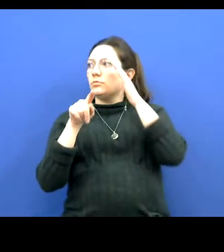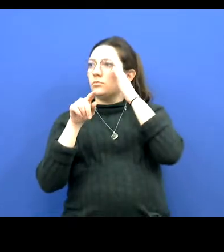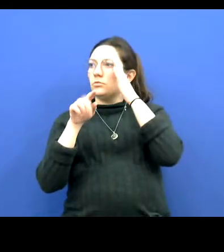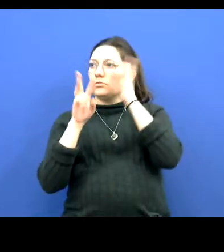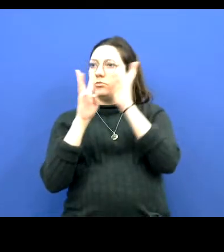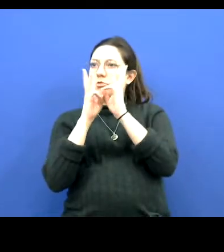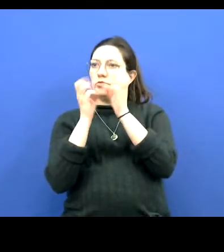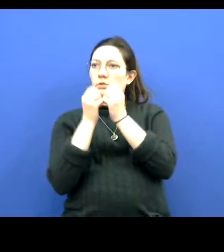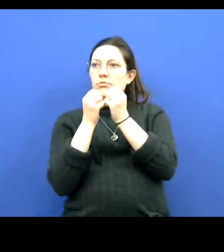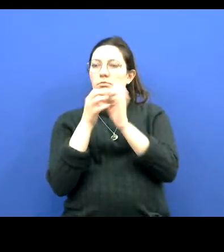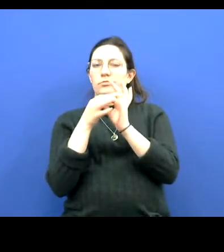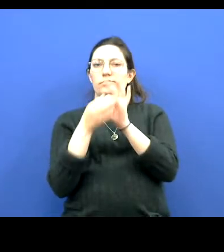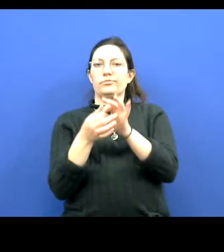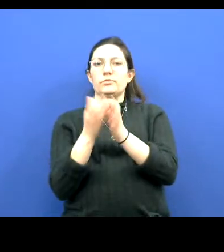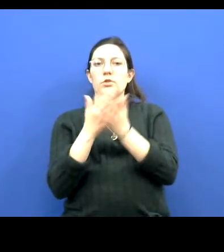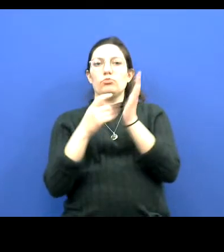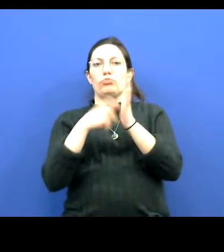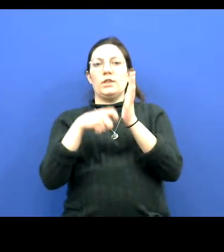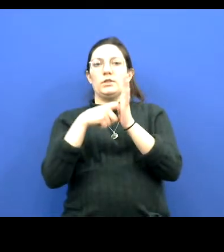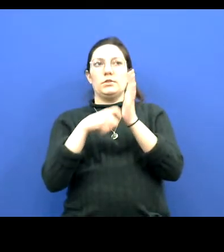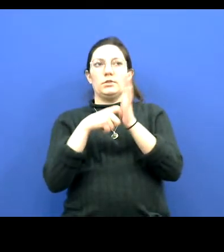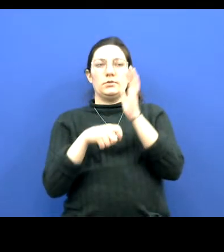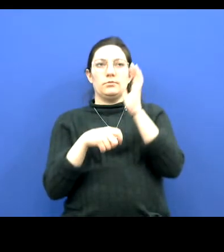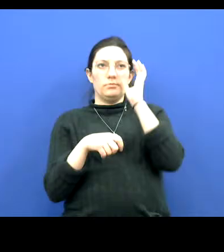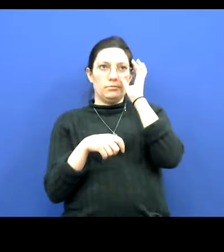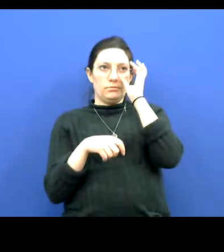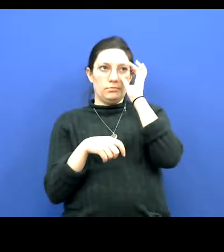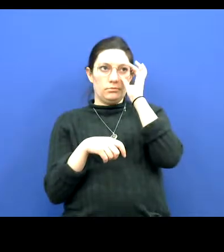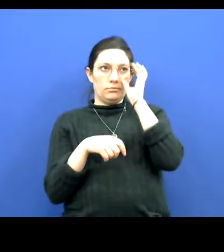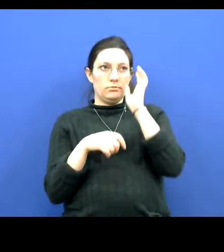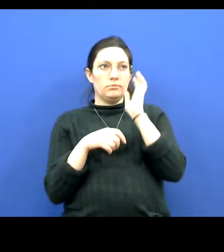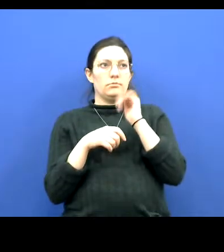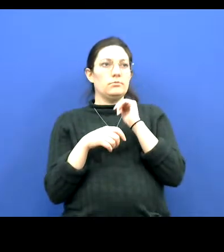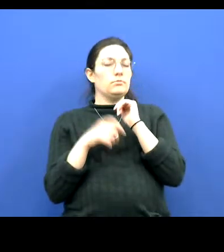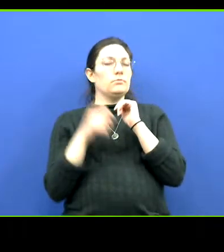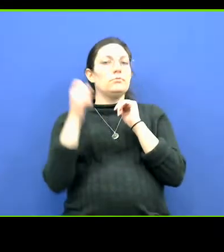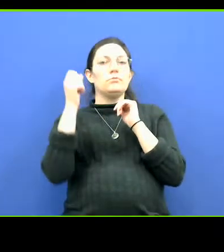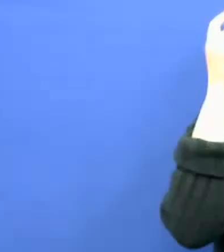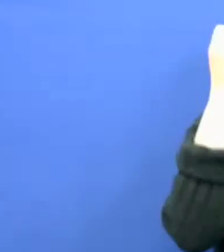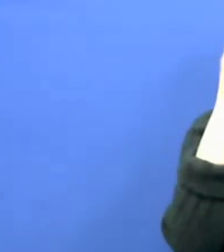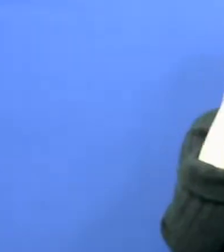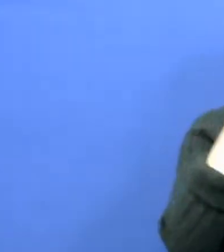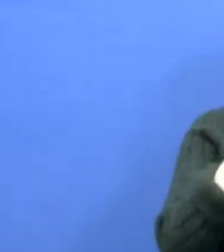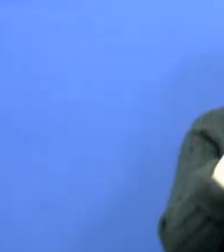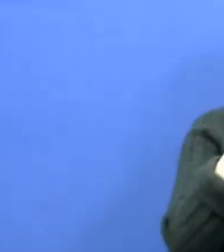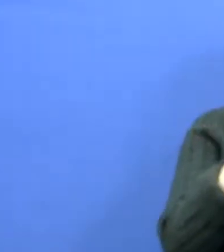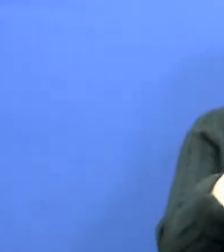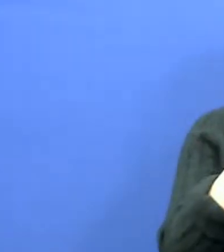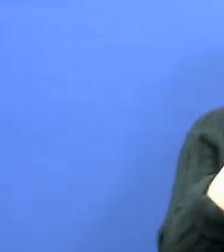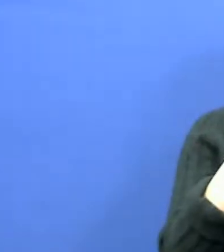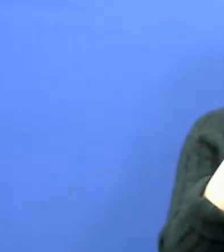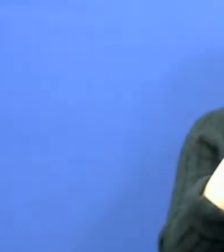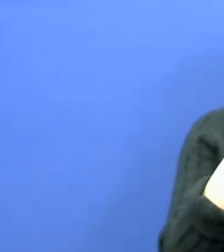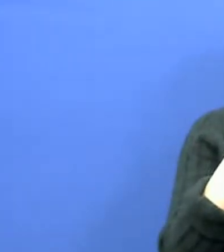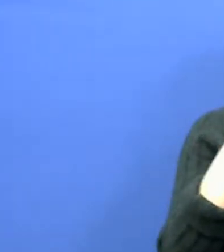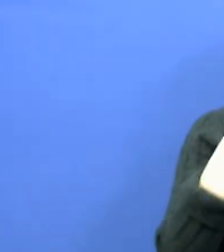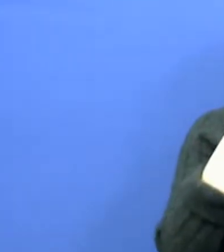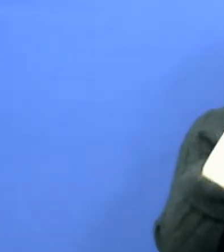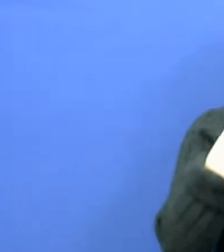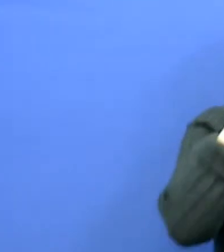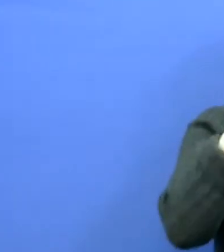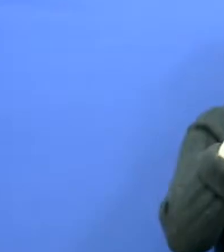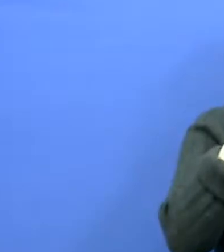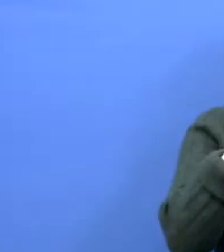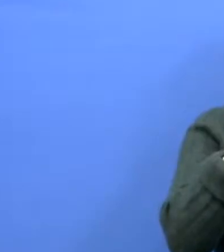workshop with regards to some of the prices. As not being any kind of real estate expert, I did